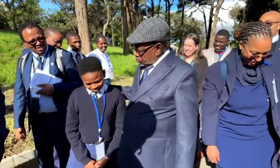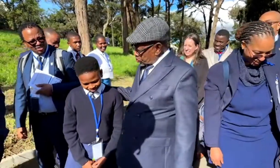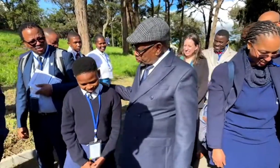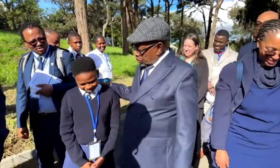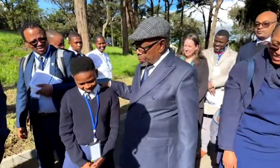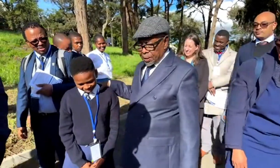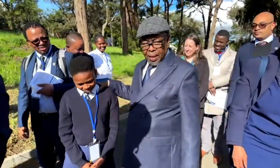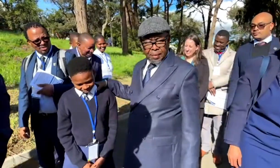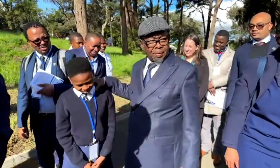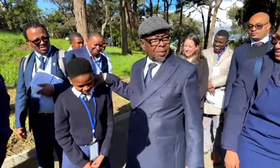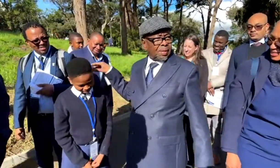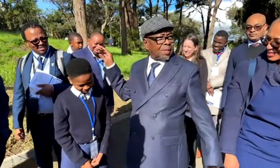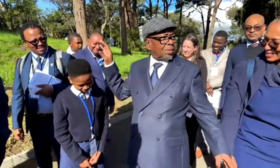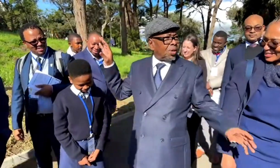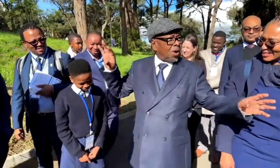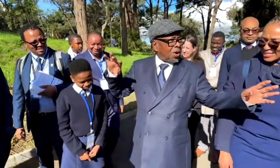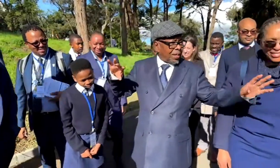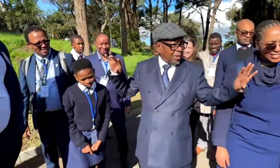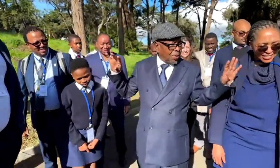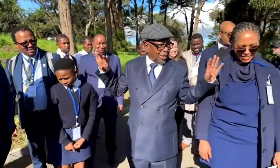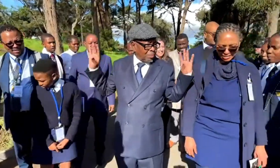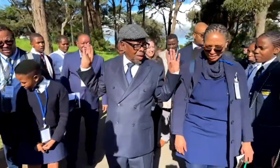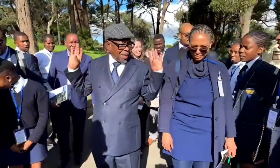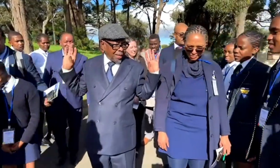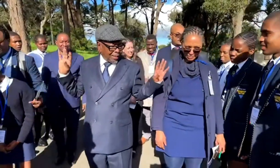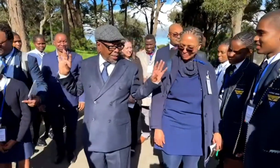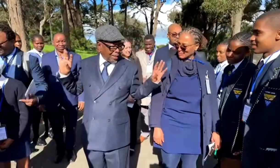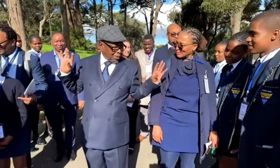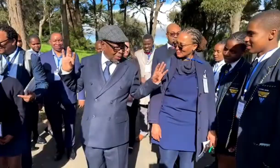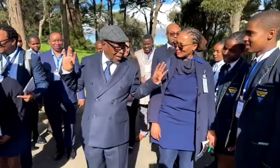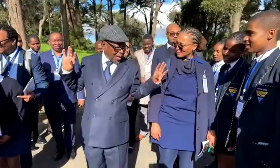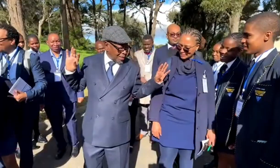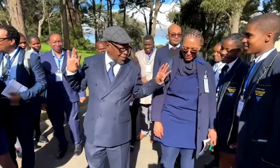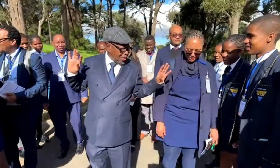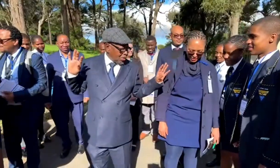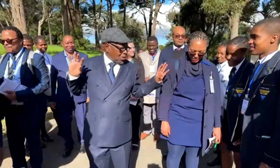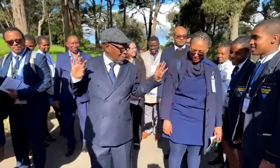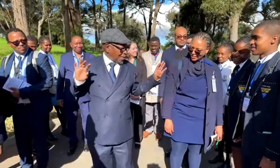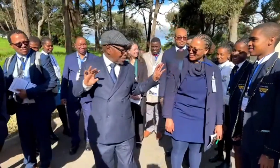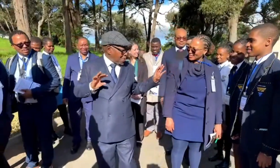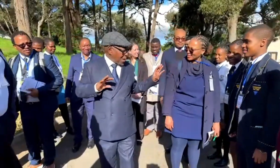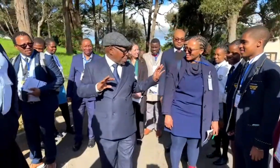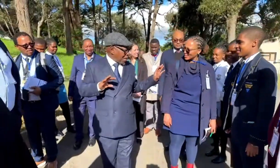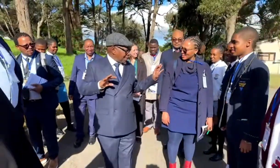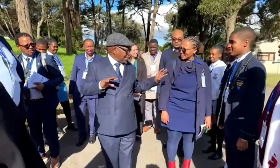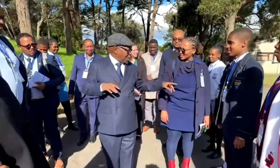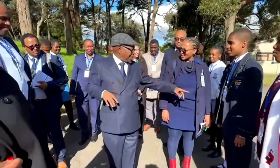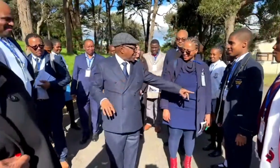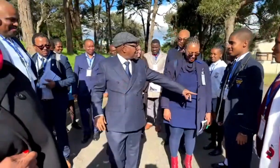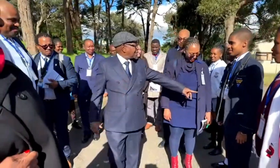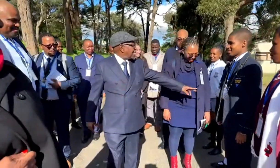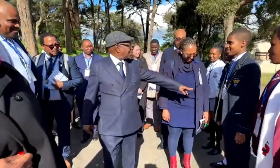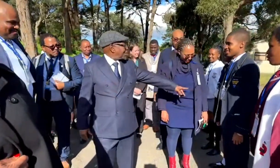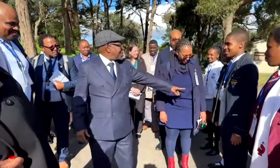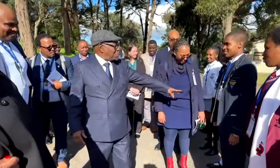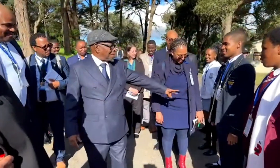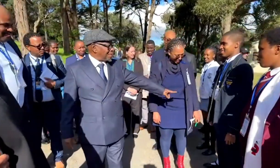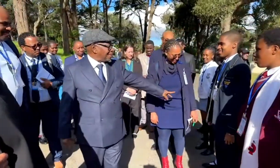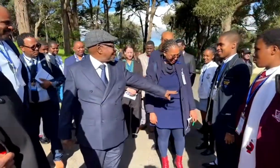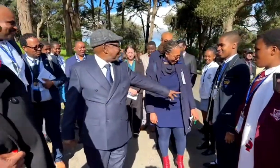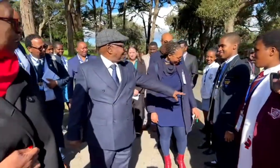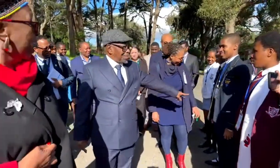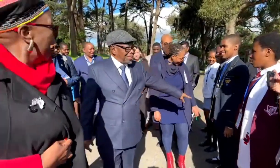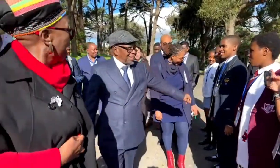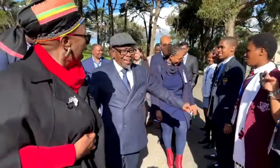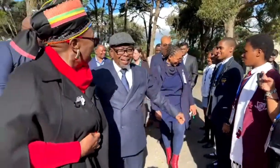Oh, so good Ntombazana. Nonke nibalulekile. Alright. Noma ningabona abakanzimande nansi anti